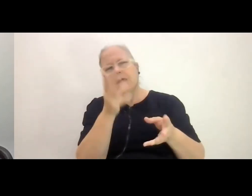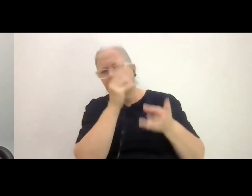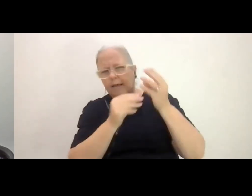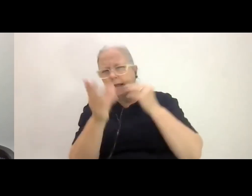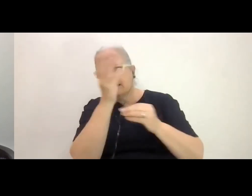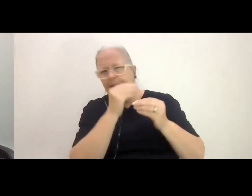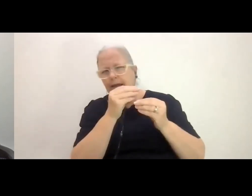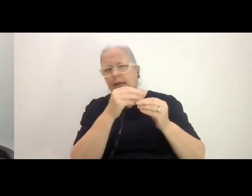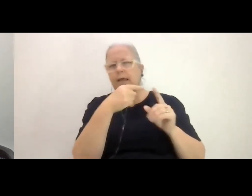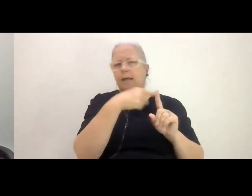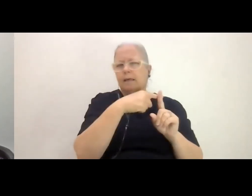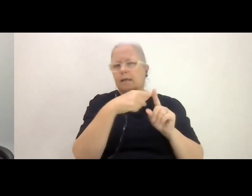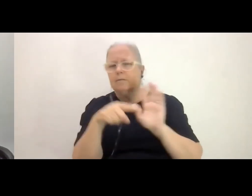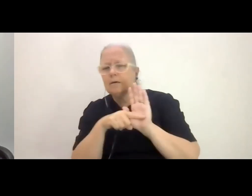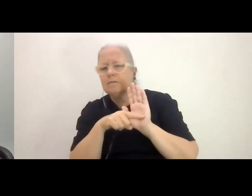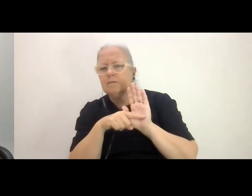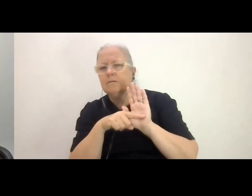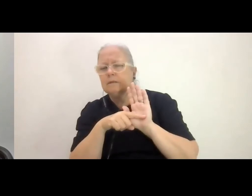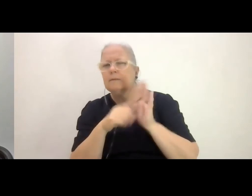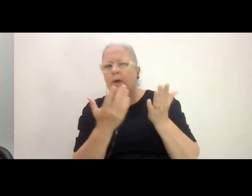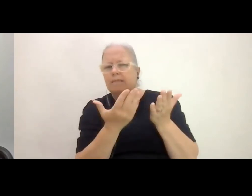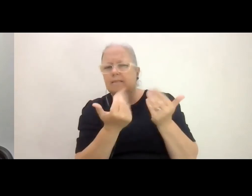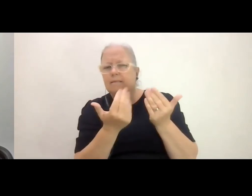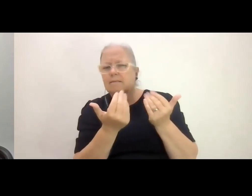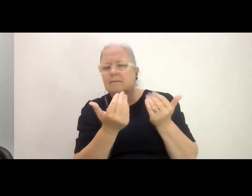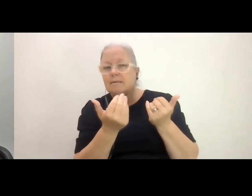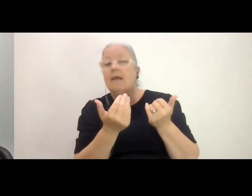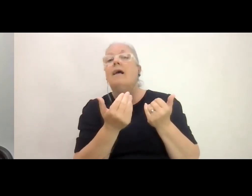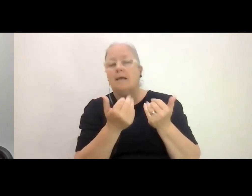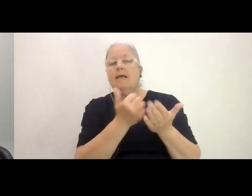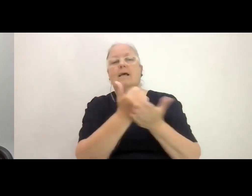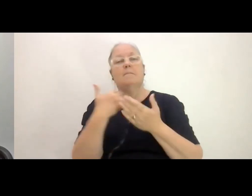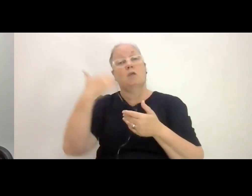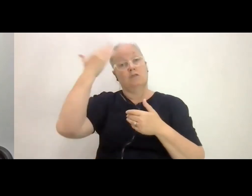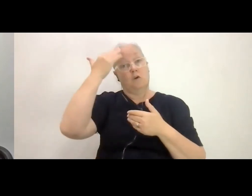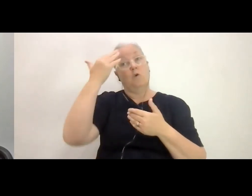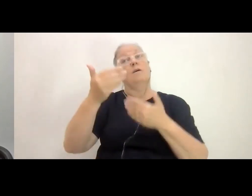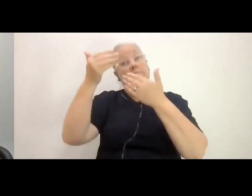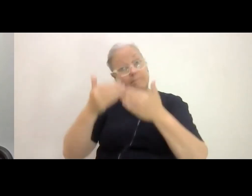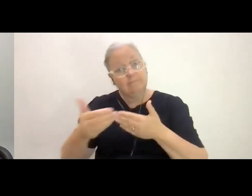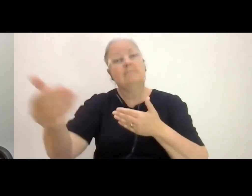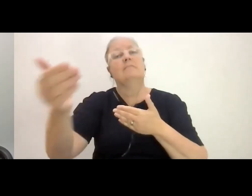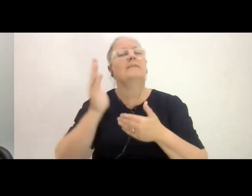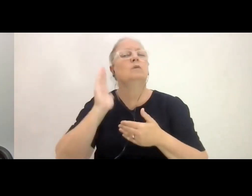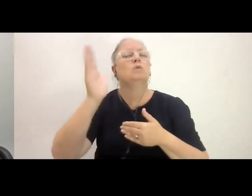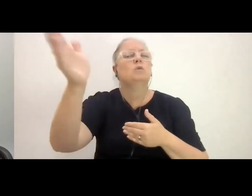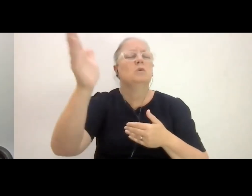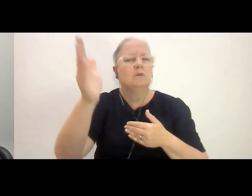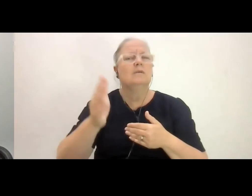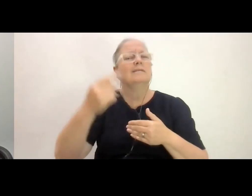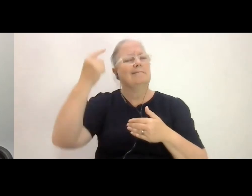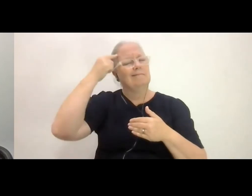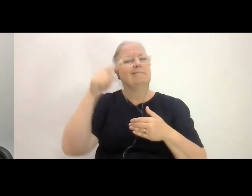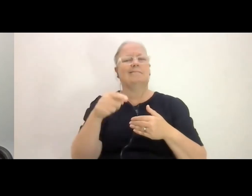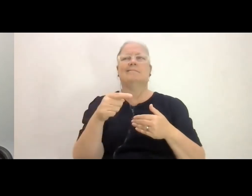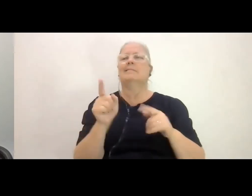I believe that those issues are extremely important as we are reflecting on the way forward for universal health coverage. So allow